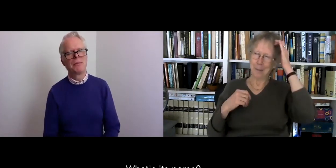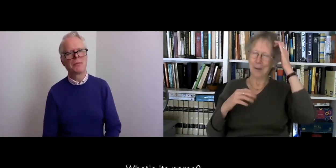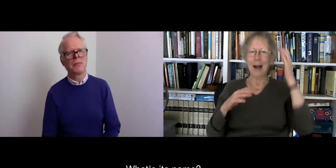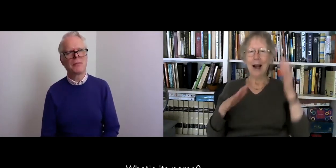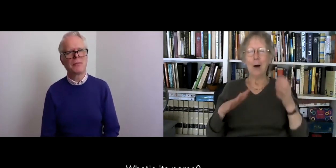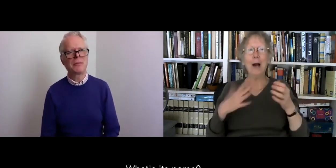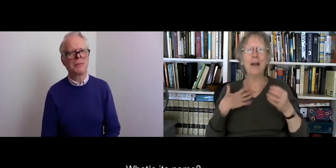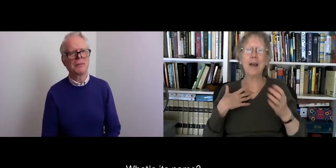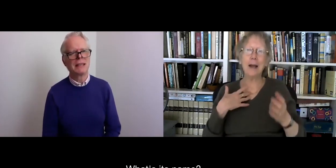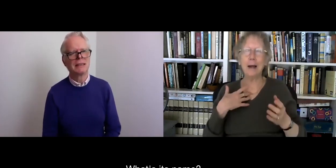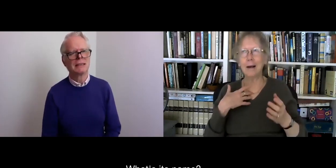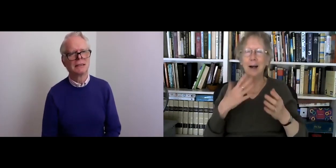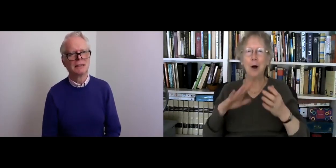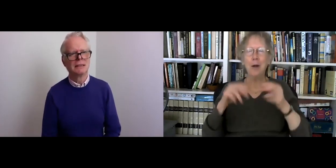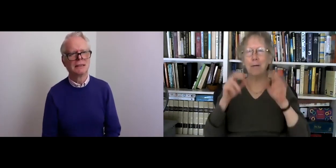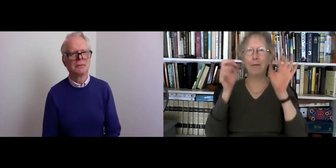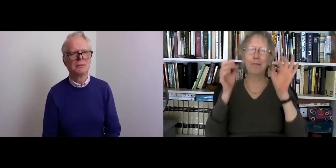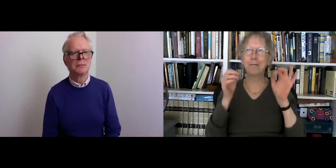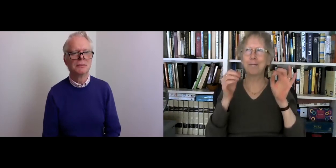What's its name?